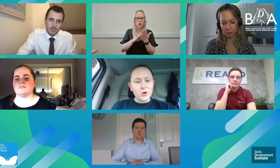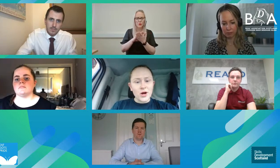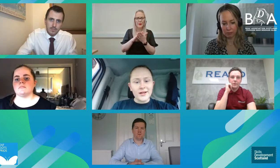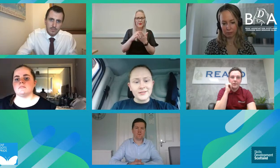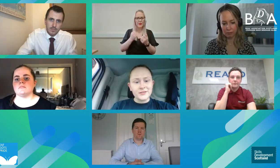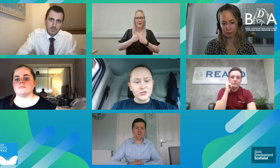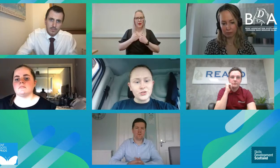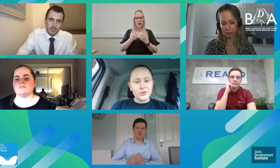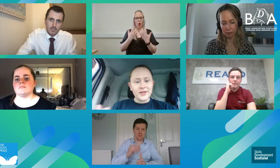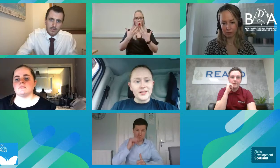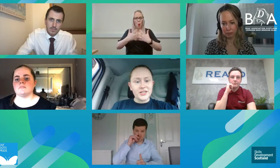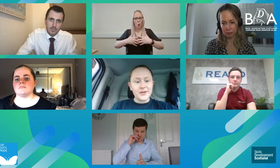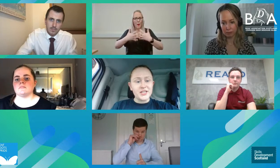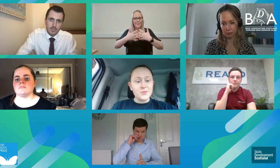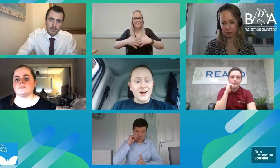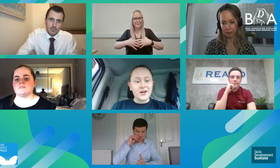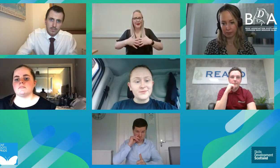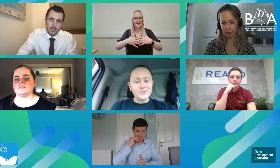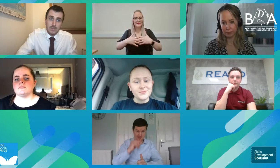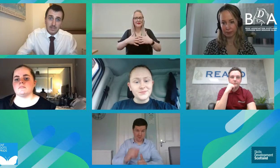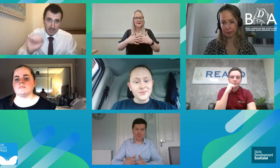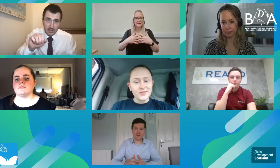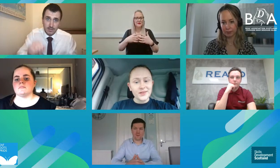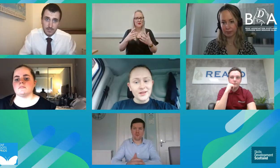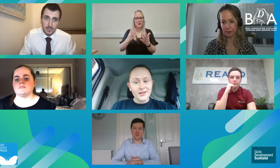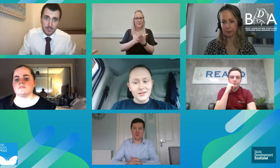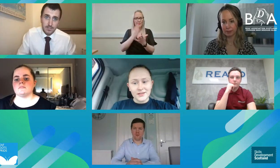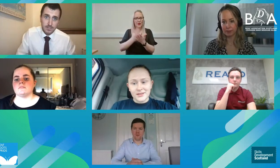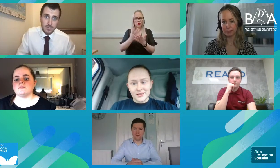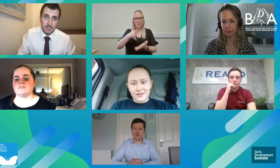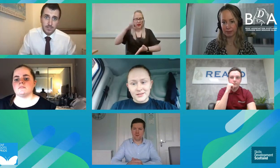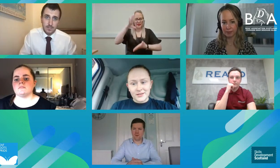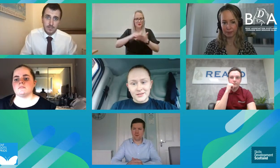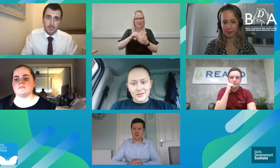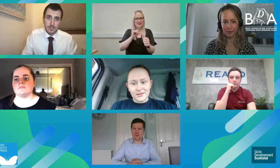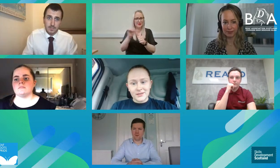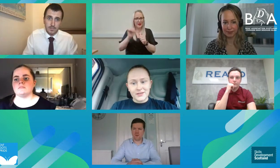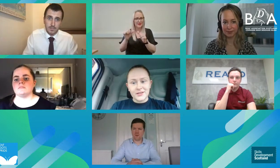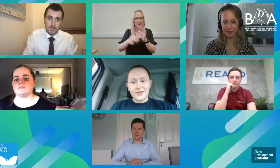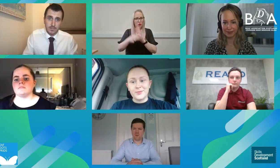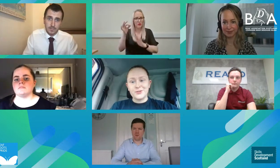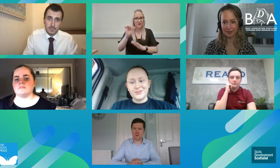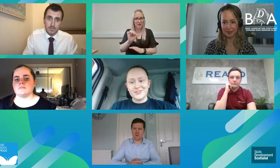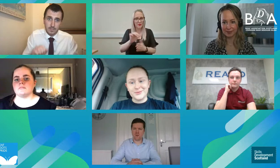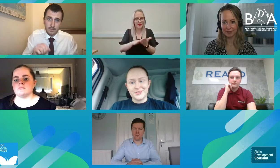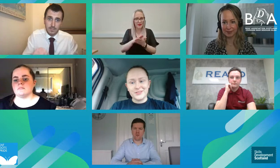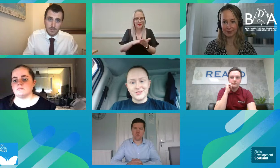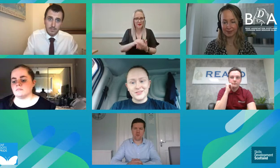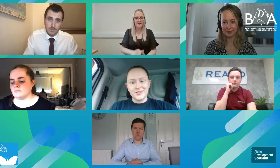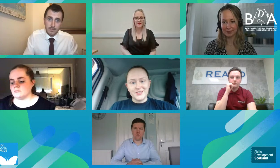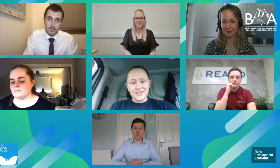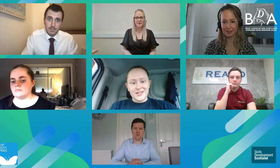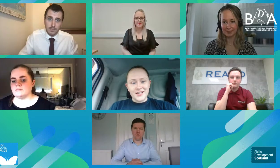stuff you brought in to make the experience better? Yes. Any policies?